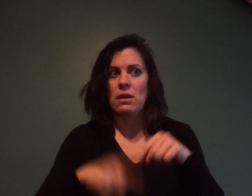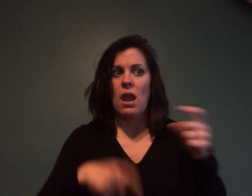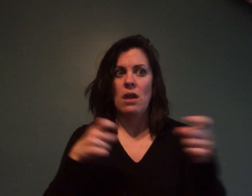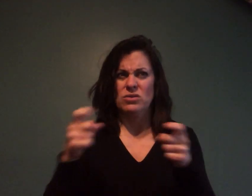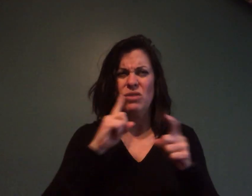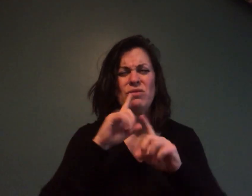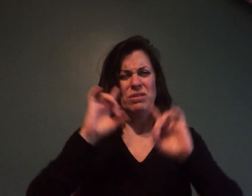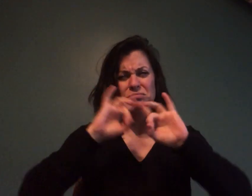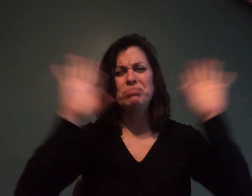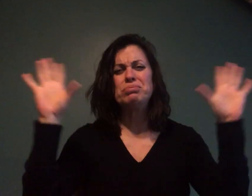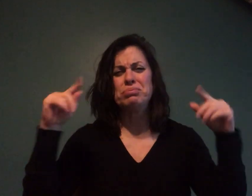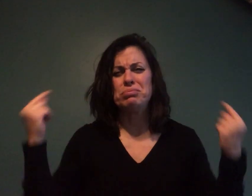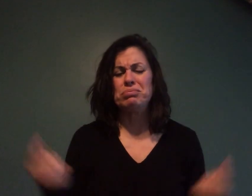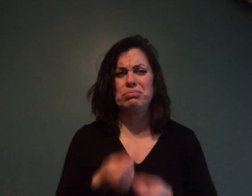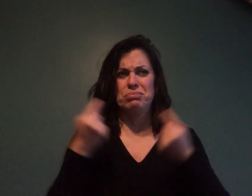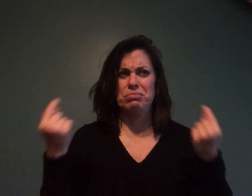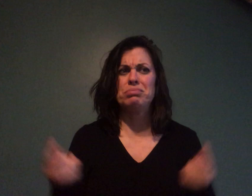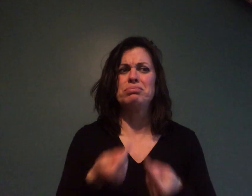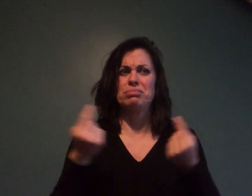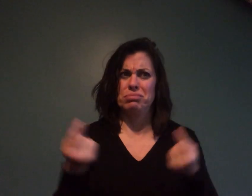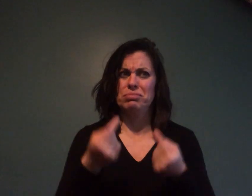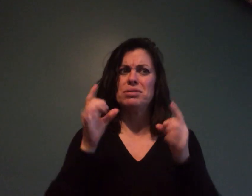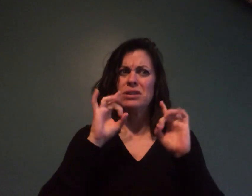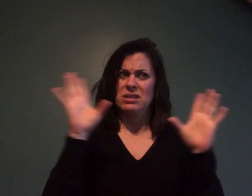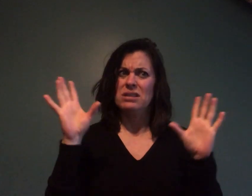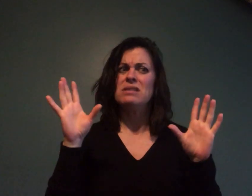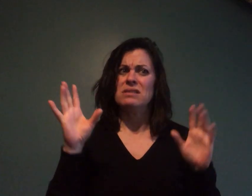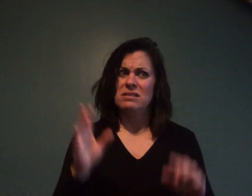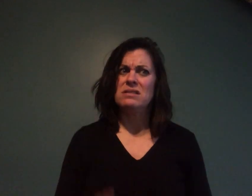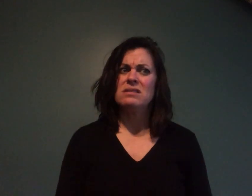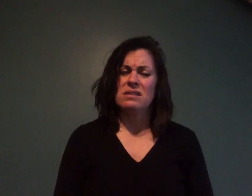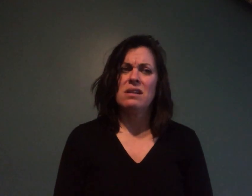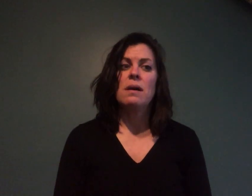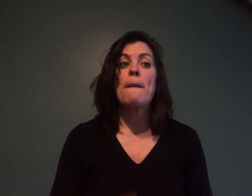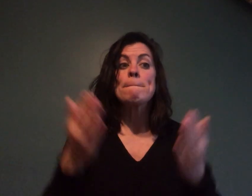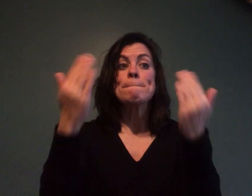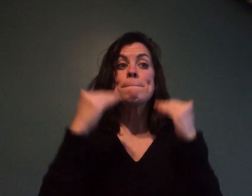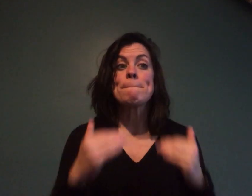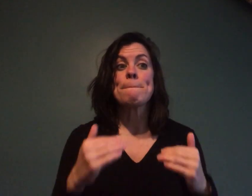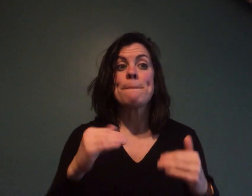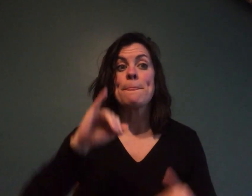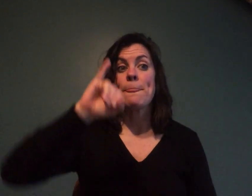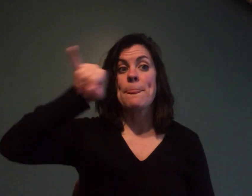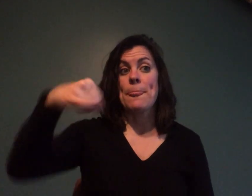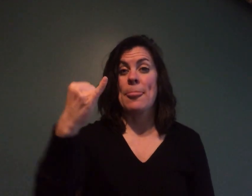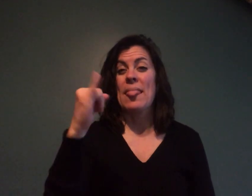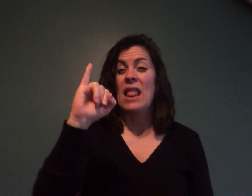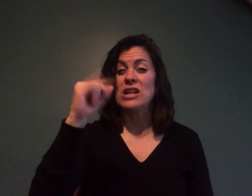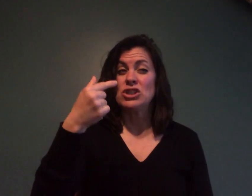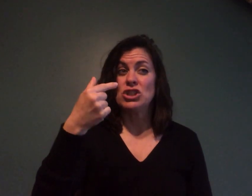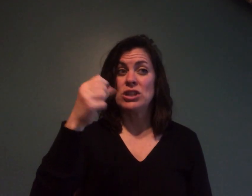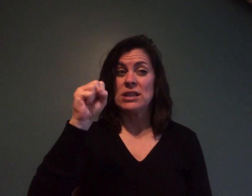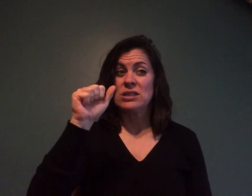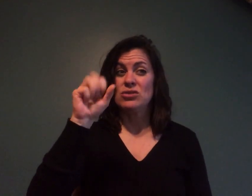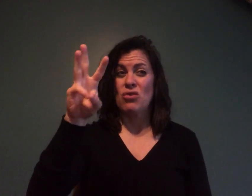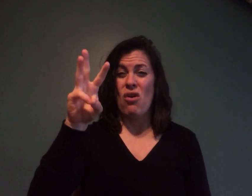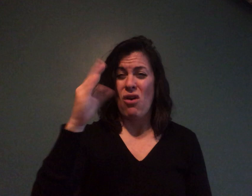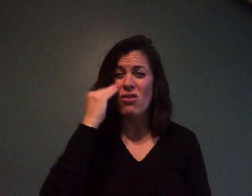think here, but that's okay. All right. Jigsaw. We all know what a jigsaw is, right? Jigsaw or Zozo. We use those